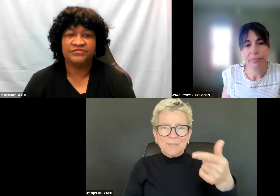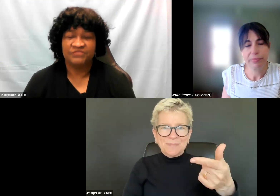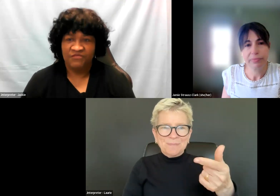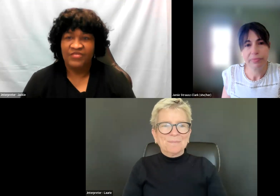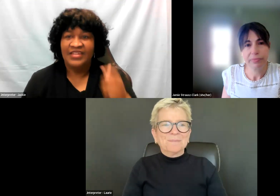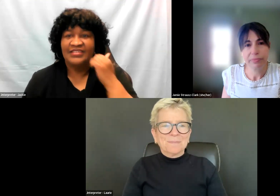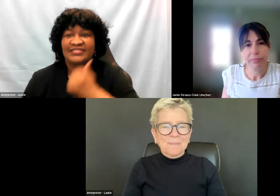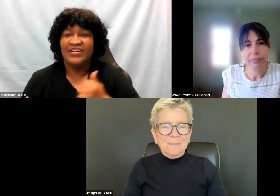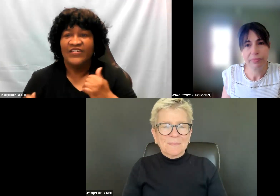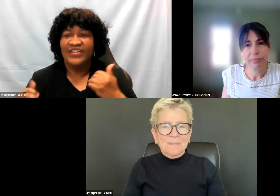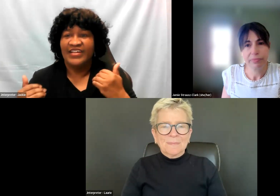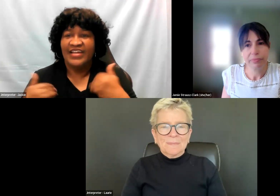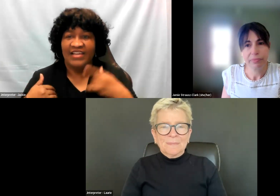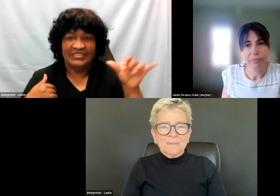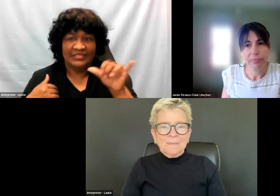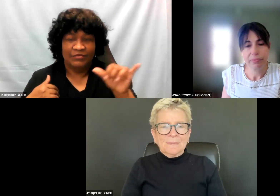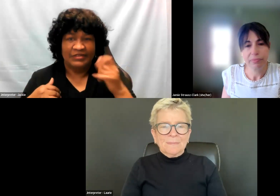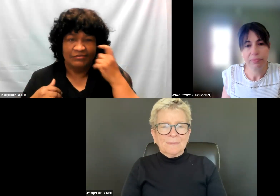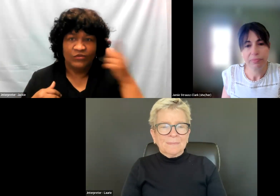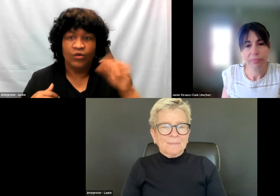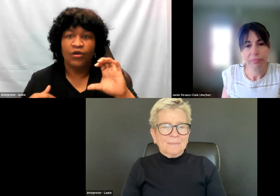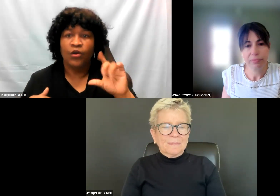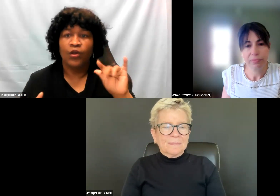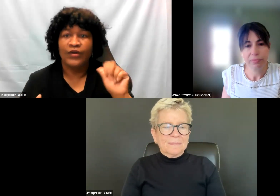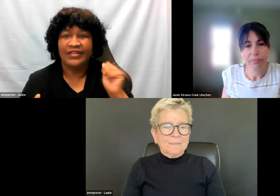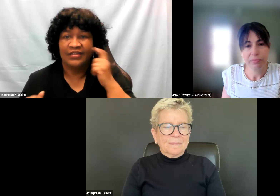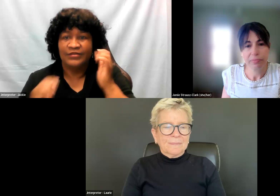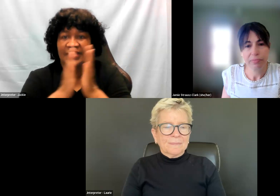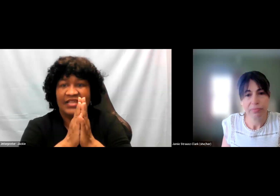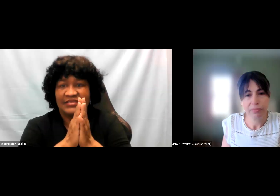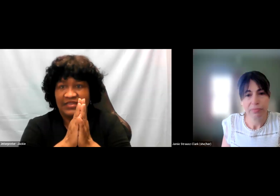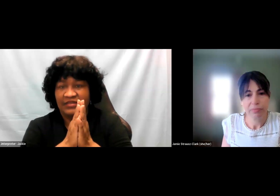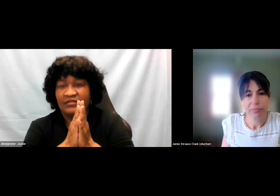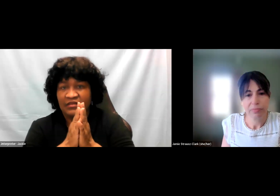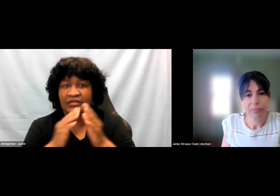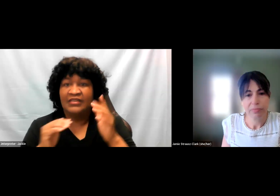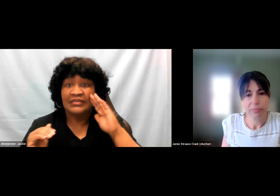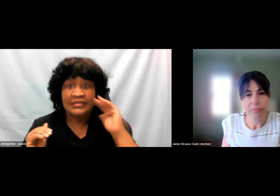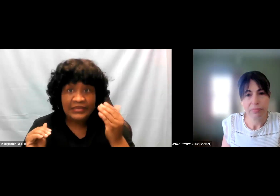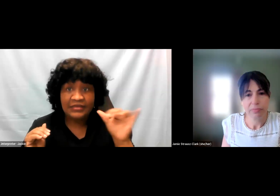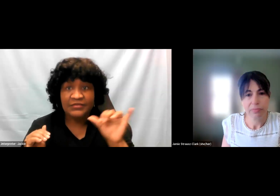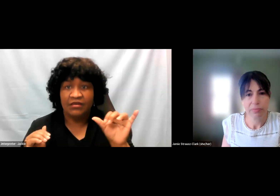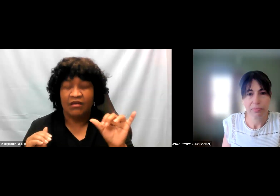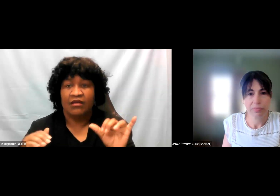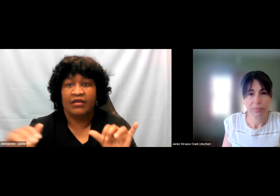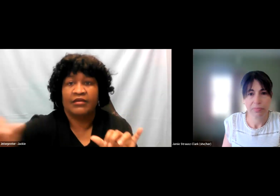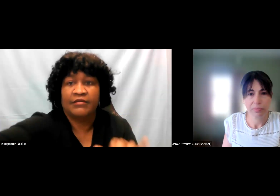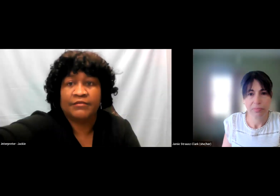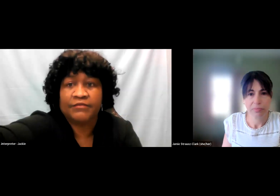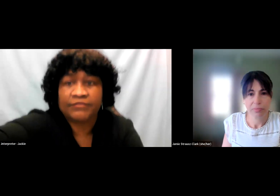have maybe a similar question to what Claudia was asking in regard. It seems like in